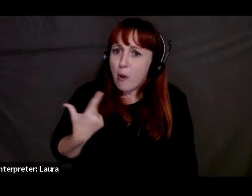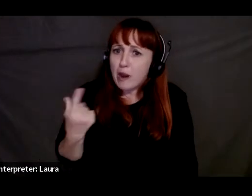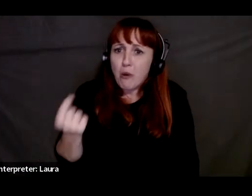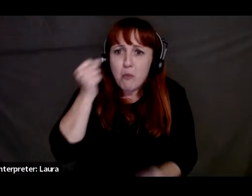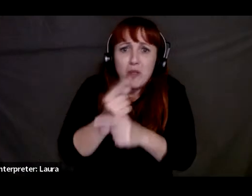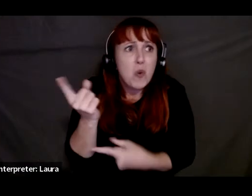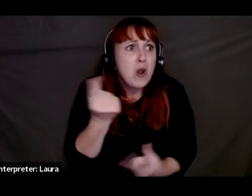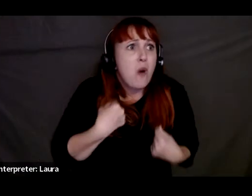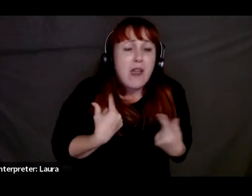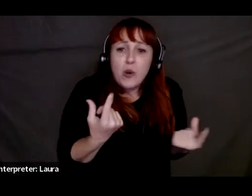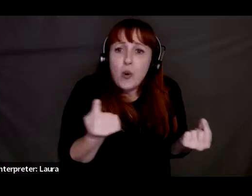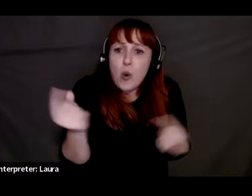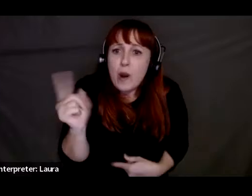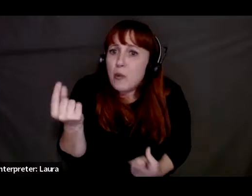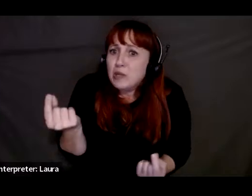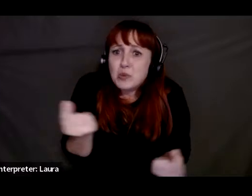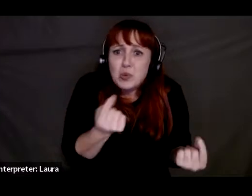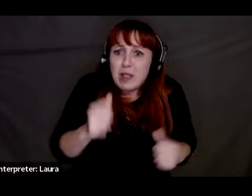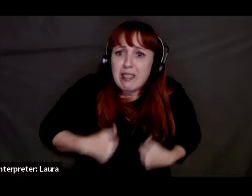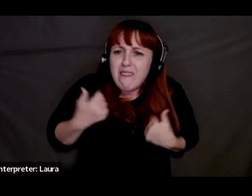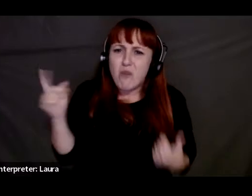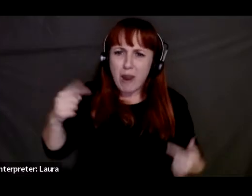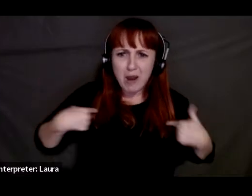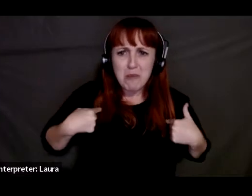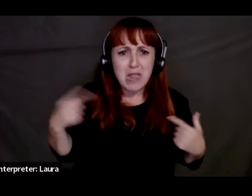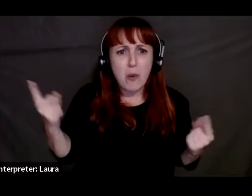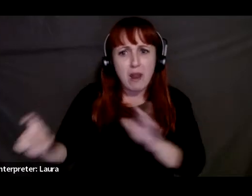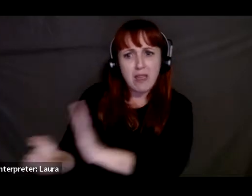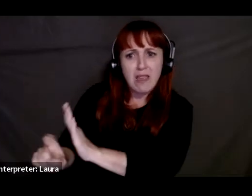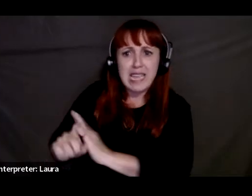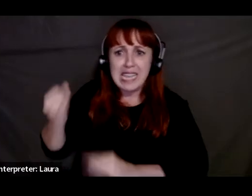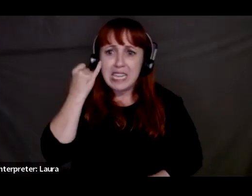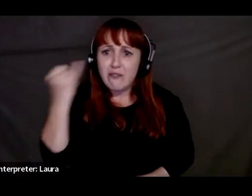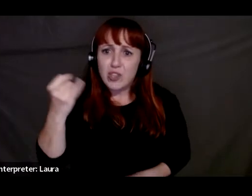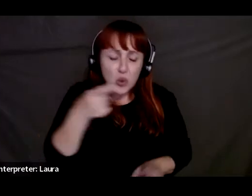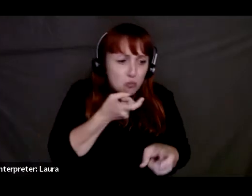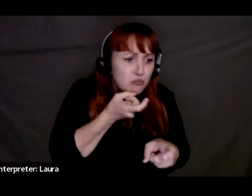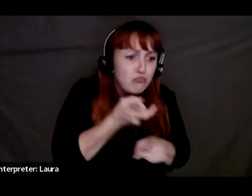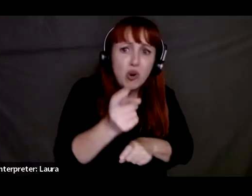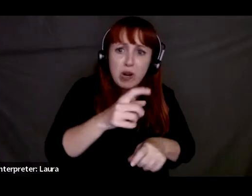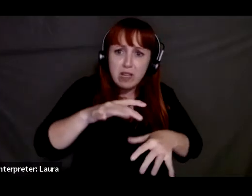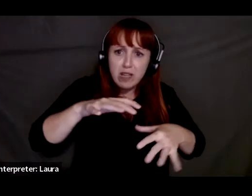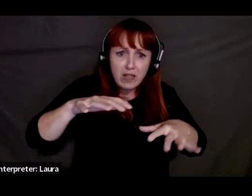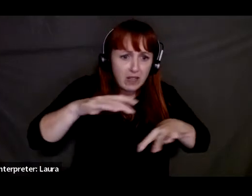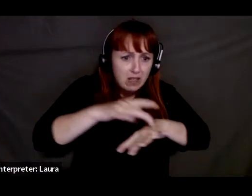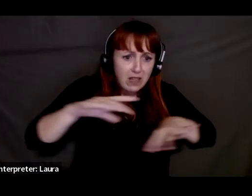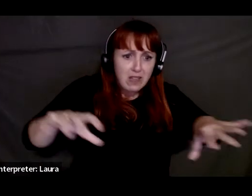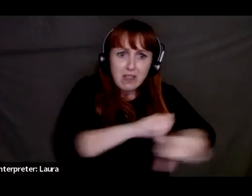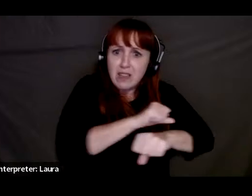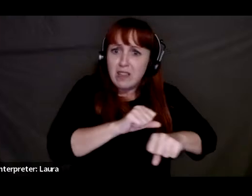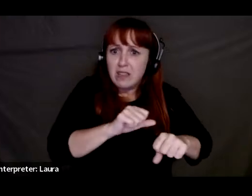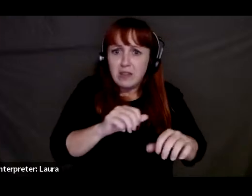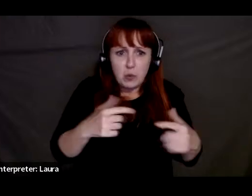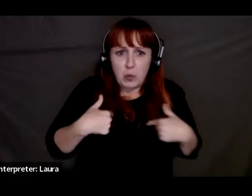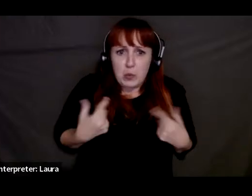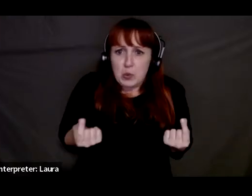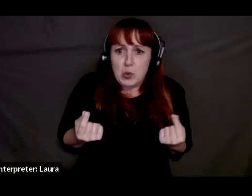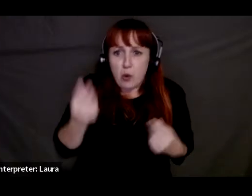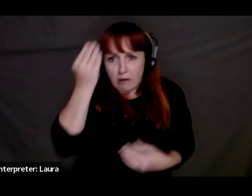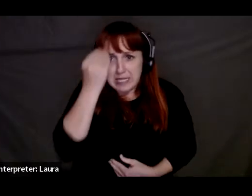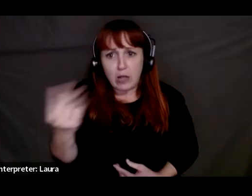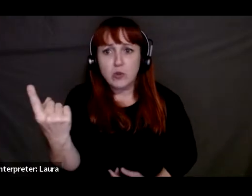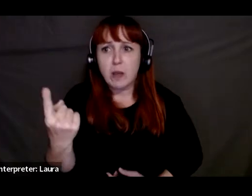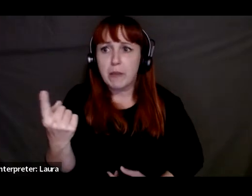brother? Where do I go to live if you guys are going to desecrate? Let me tell you